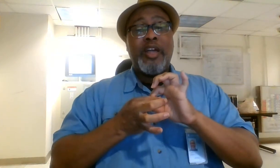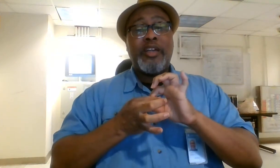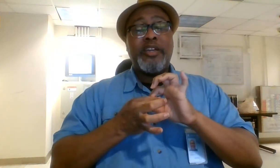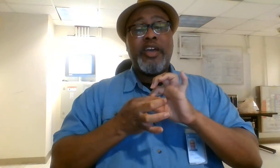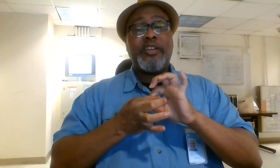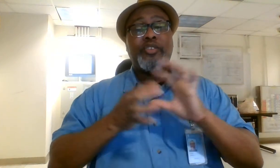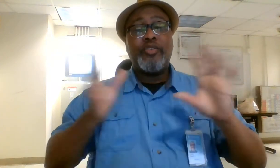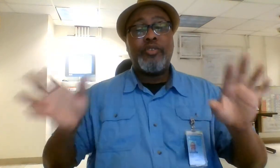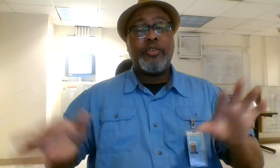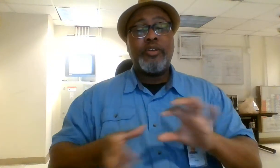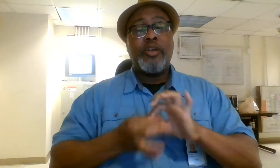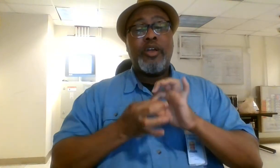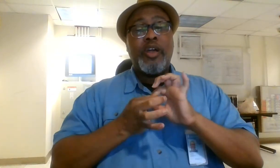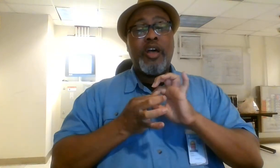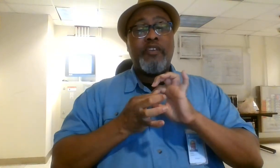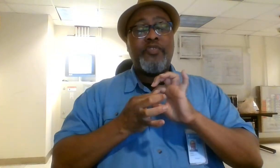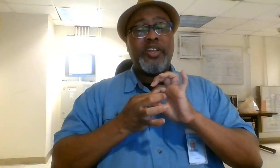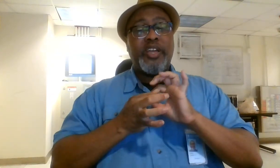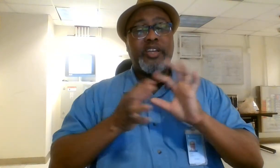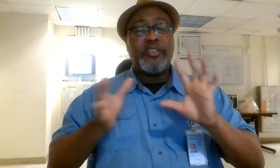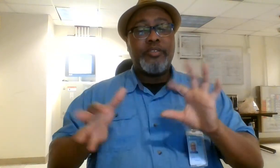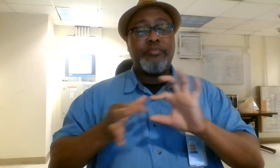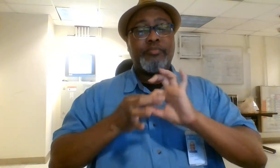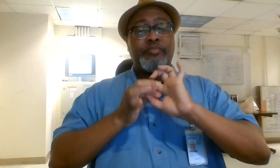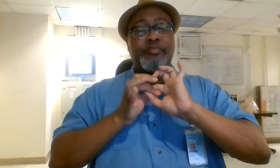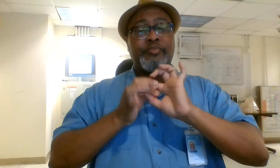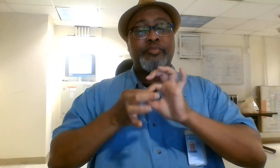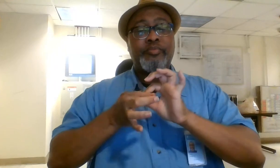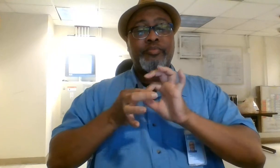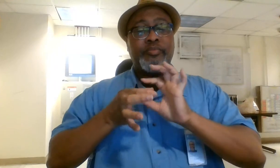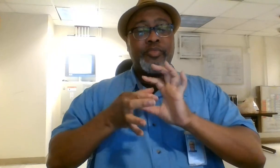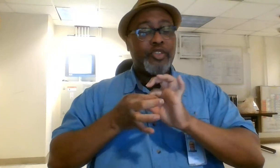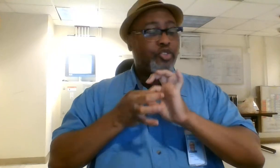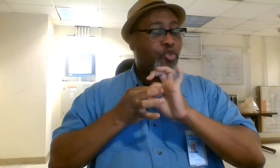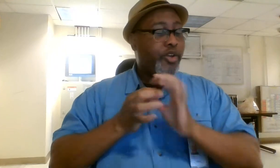Connect. Affiliate. Join.